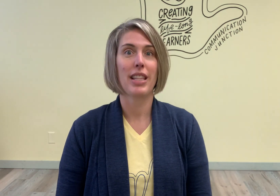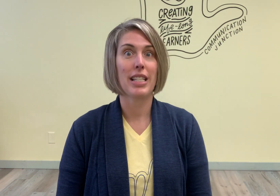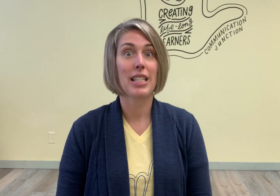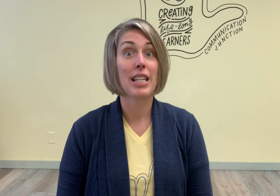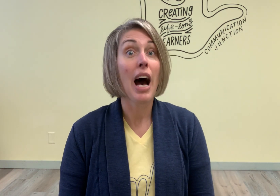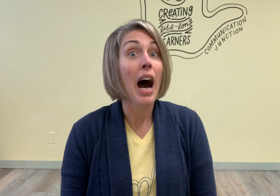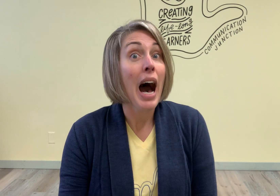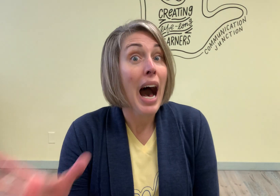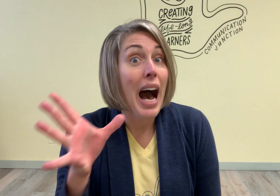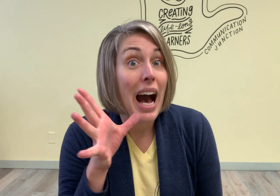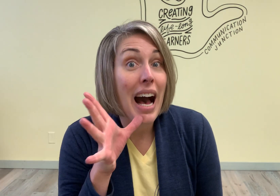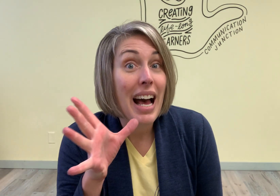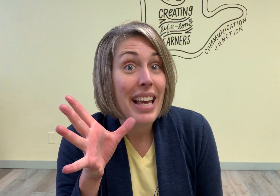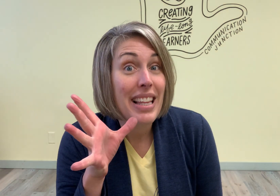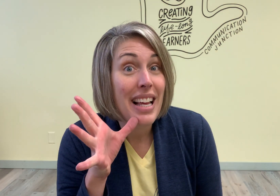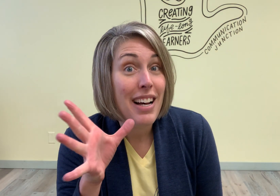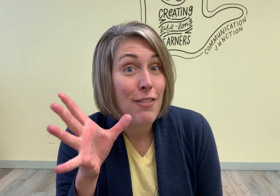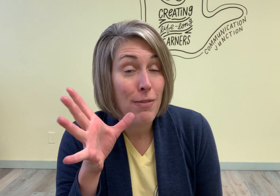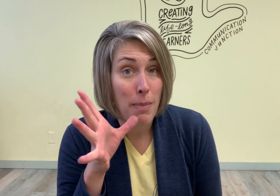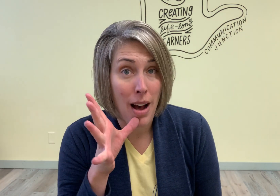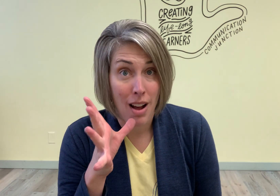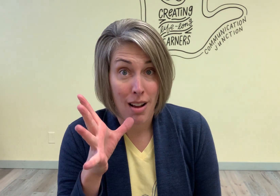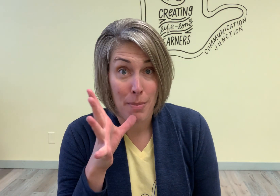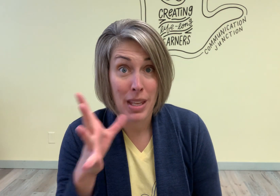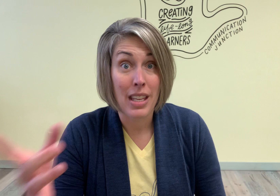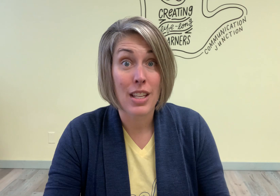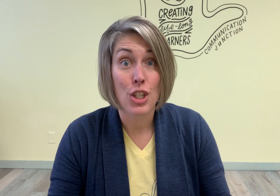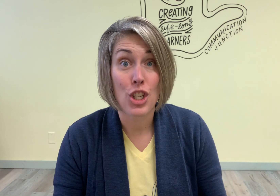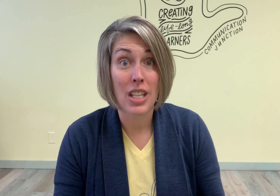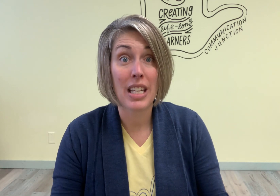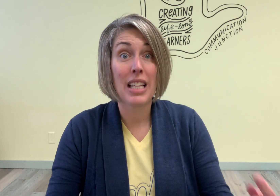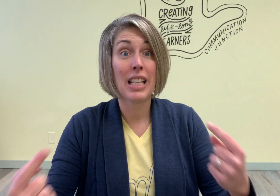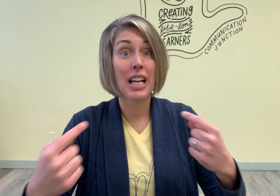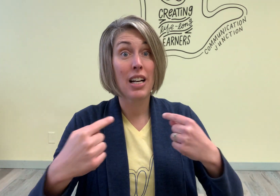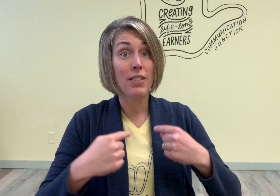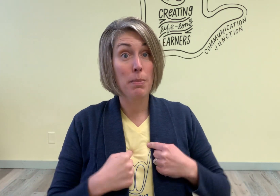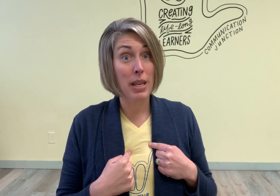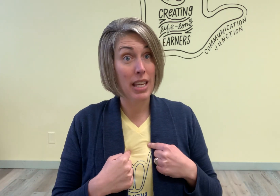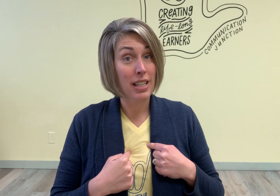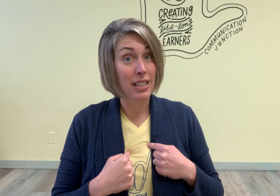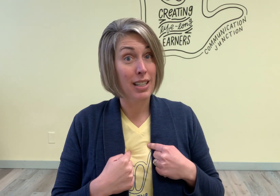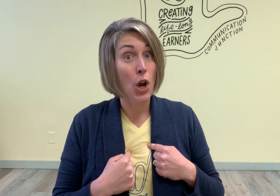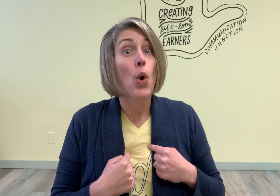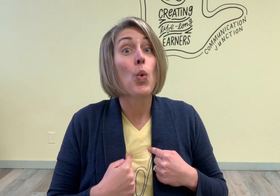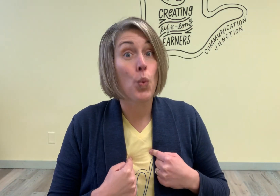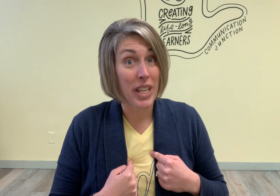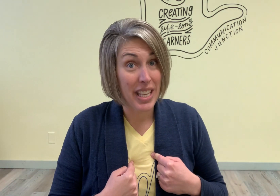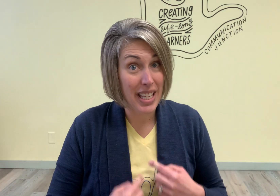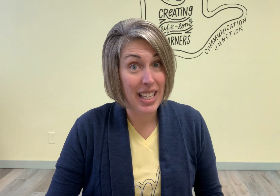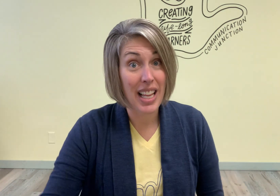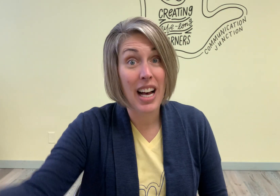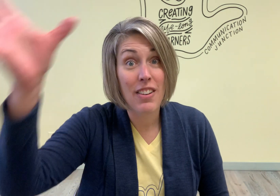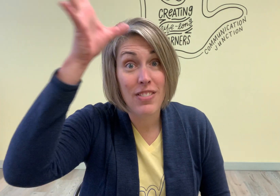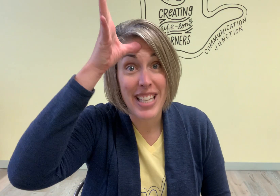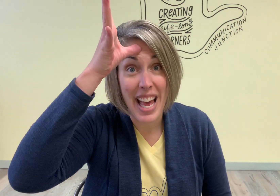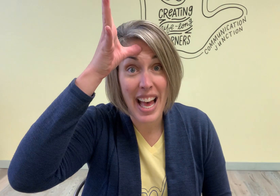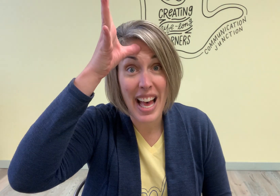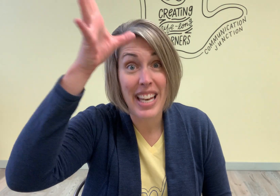this. I love Mommy, she loves me. We love